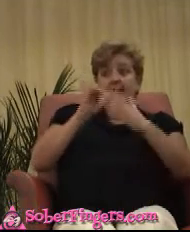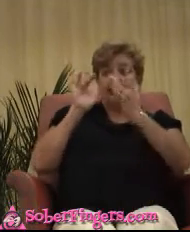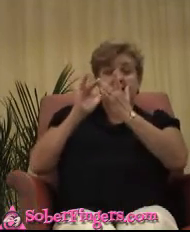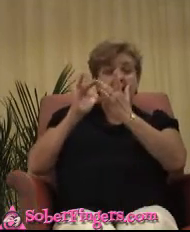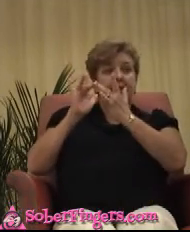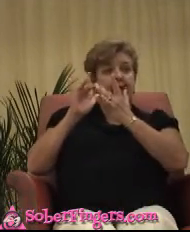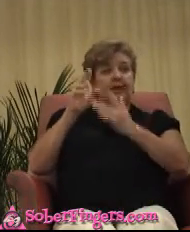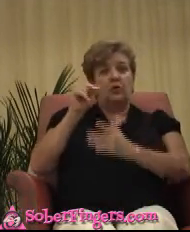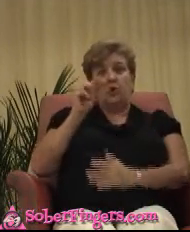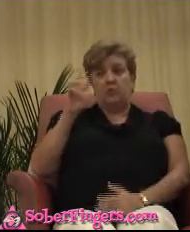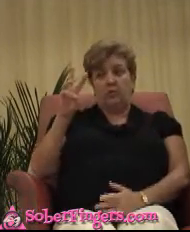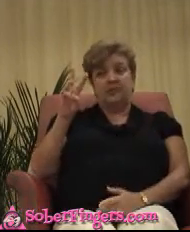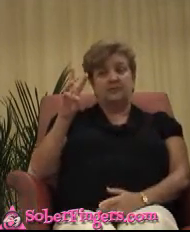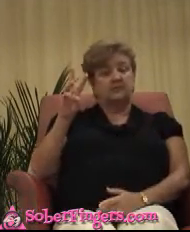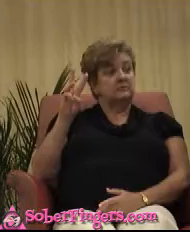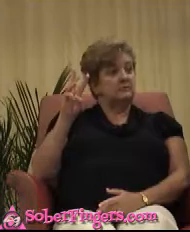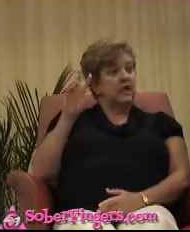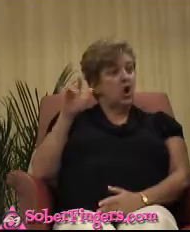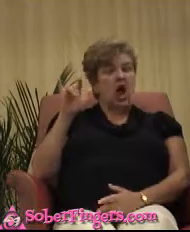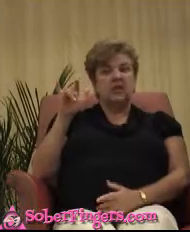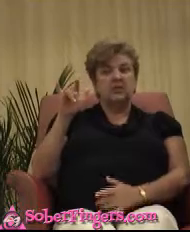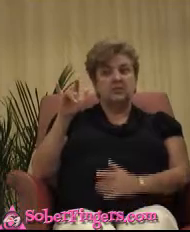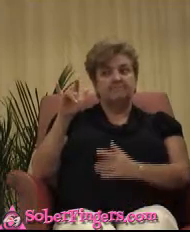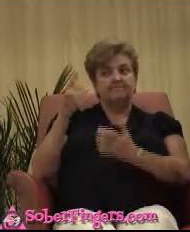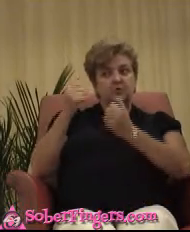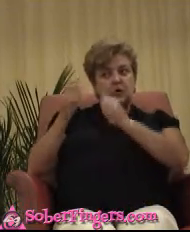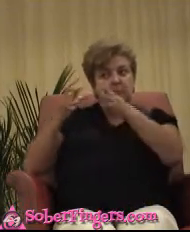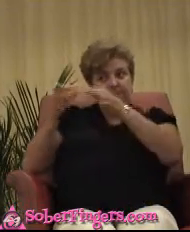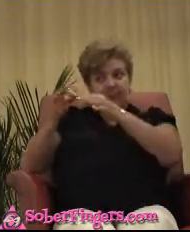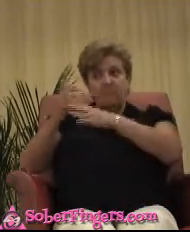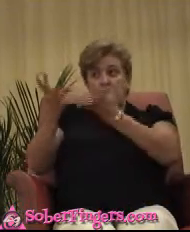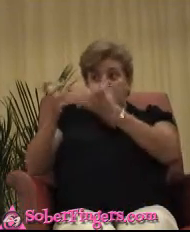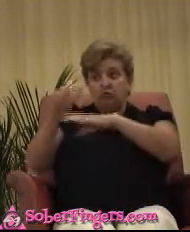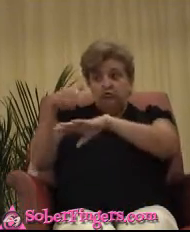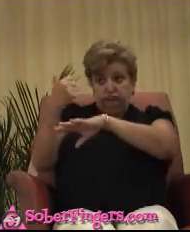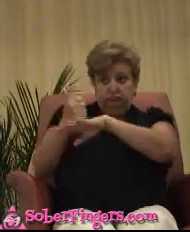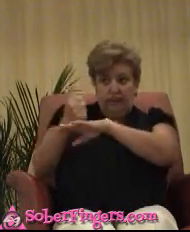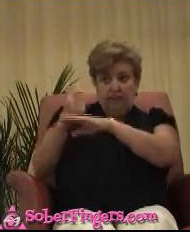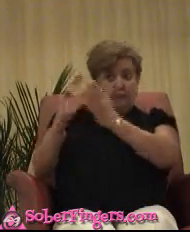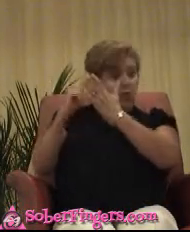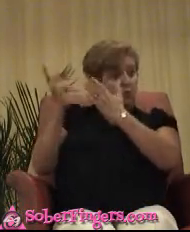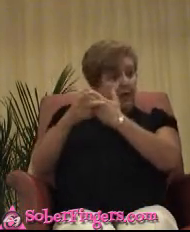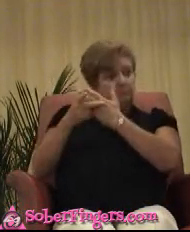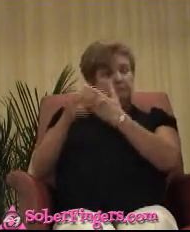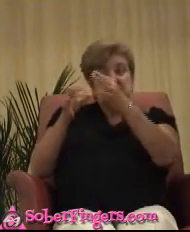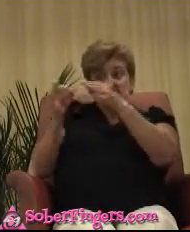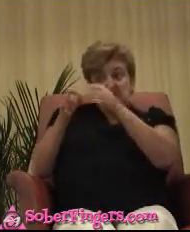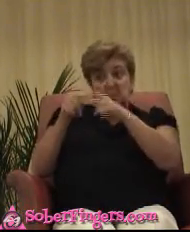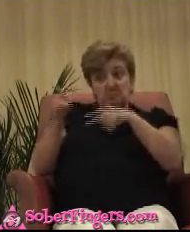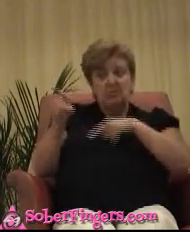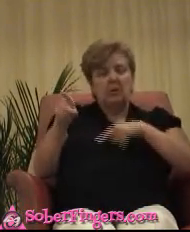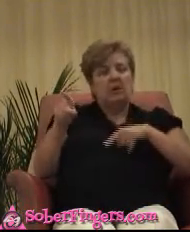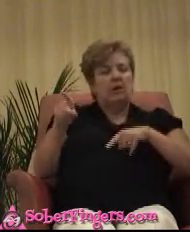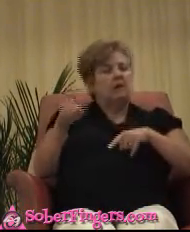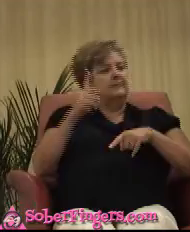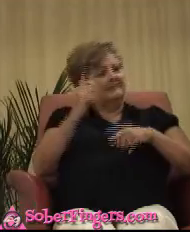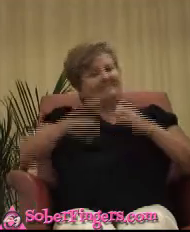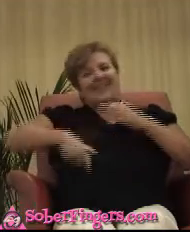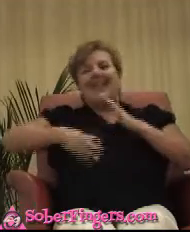the CEO's office. It was an older CEO way back when, but he made a statement that's related to me by this guy that we don't have